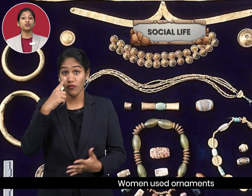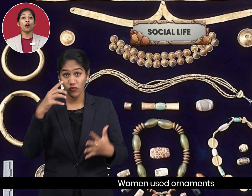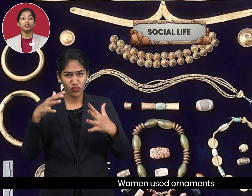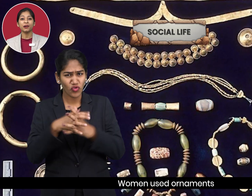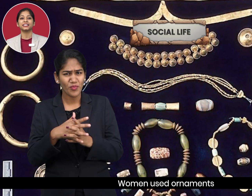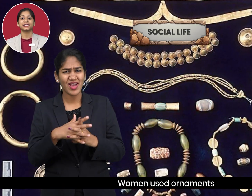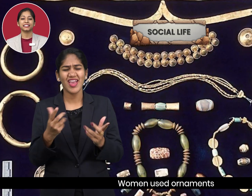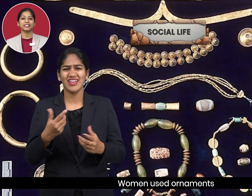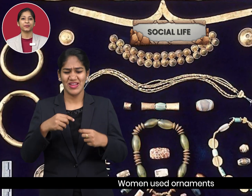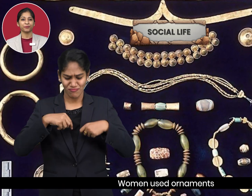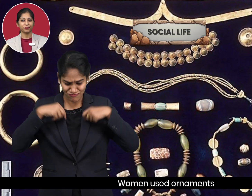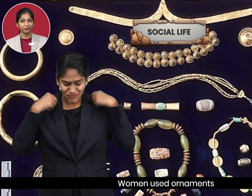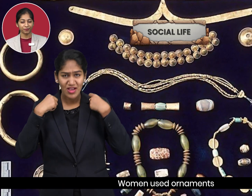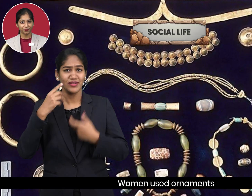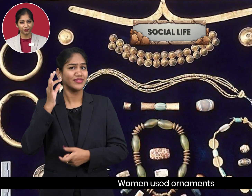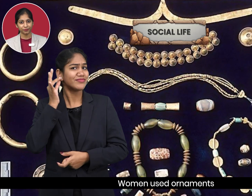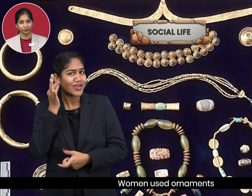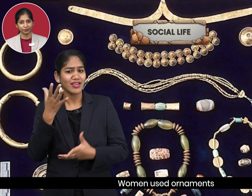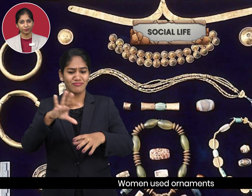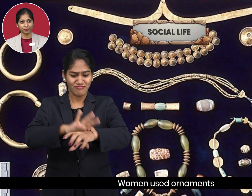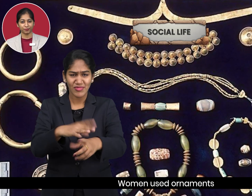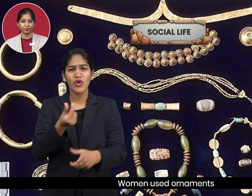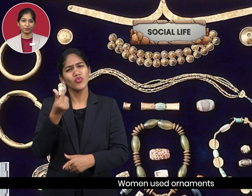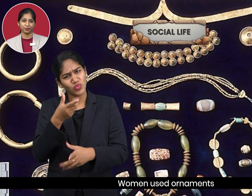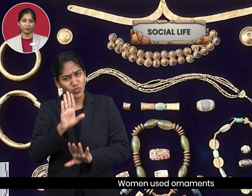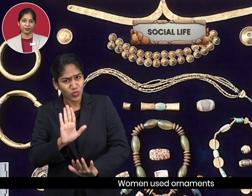Women used ornaments